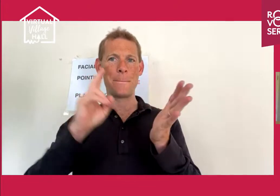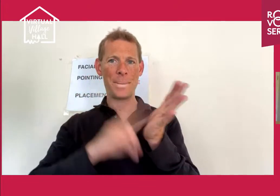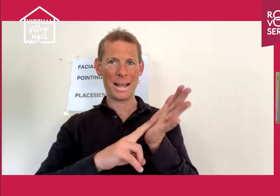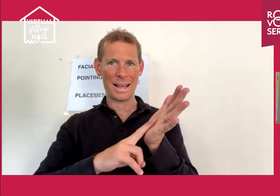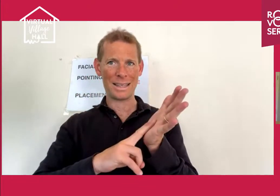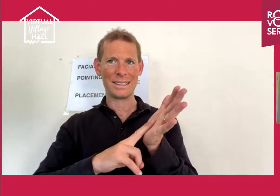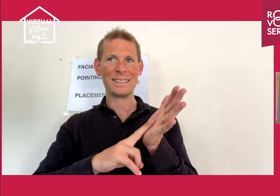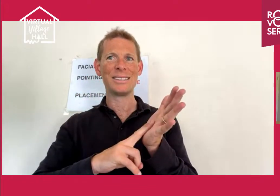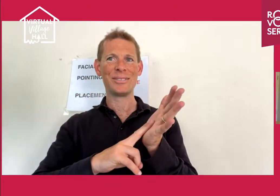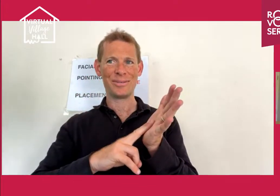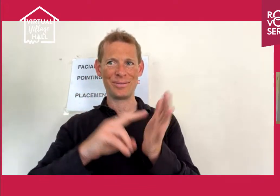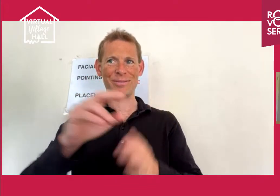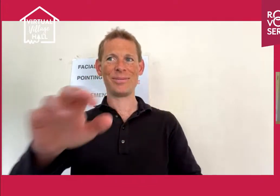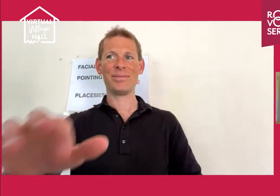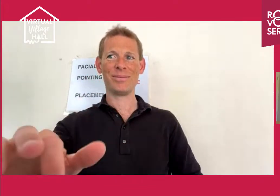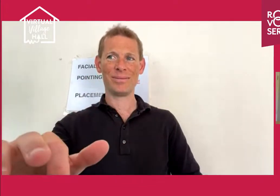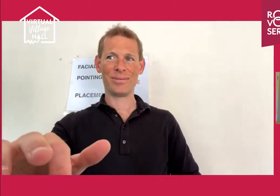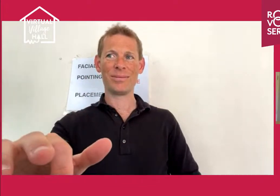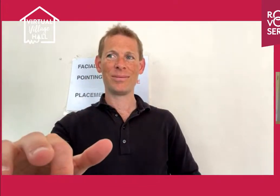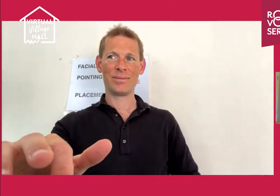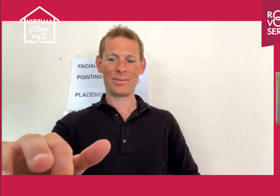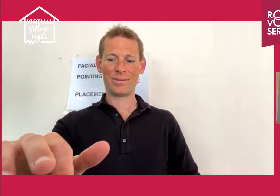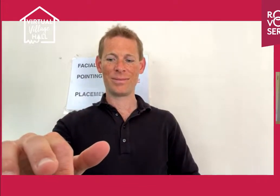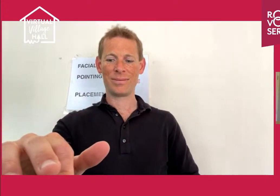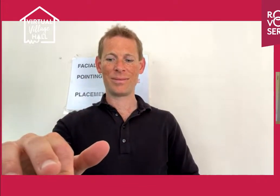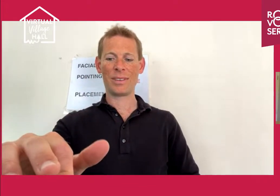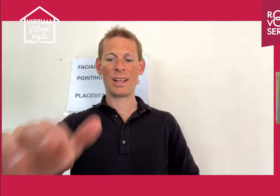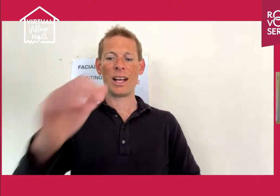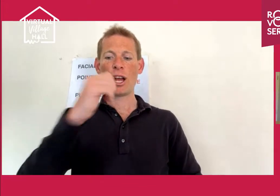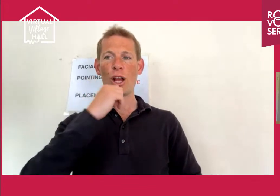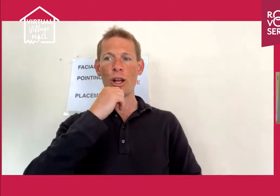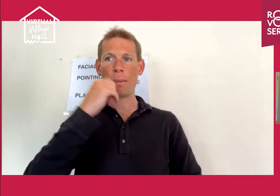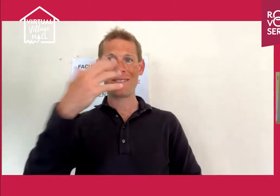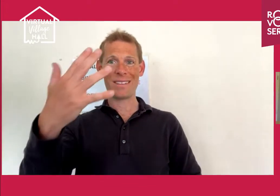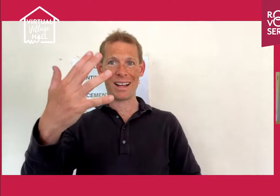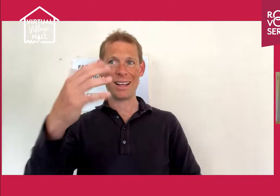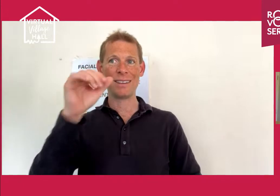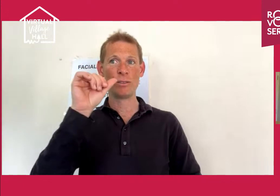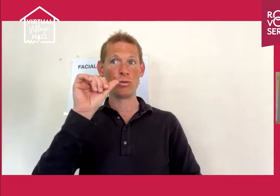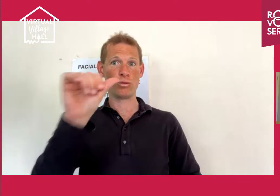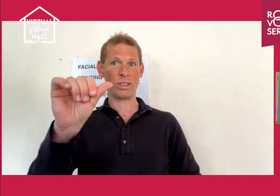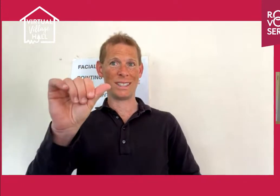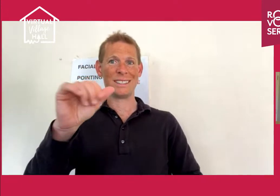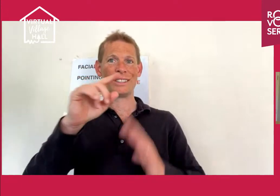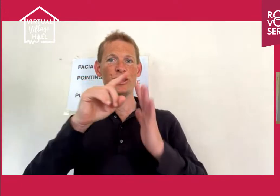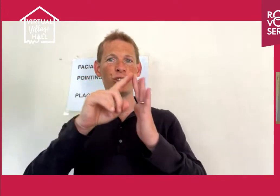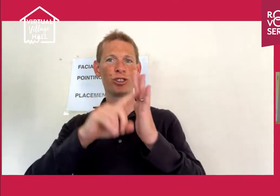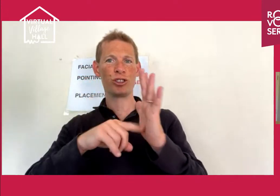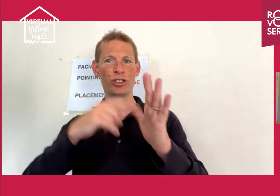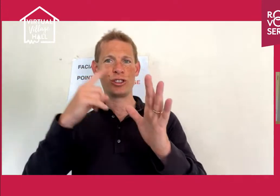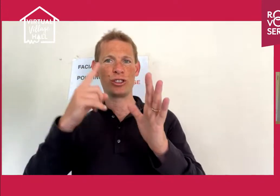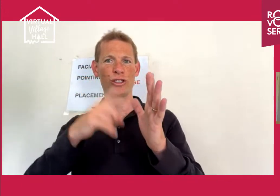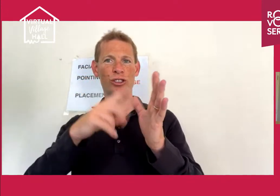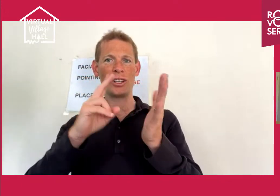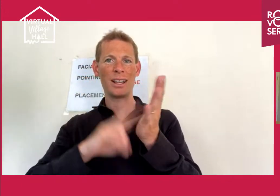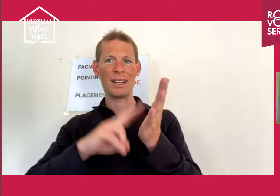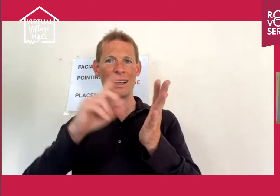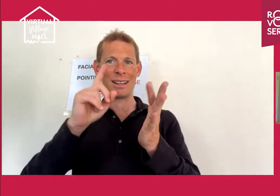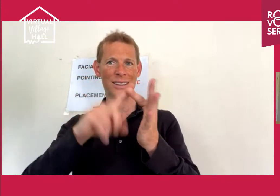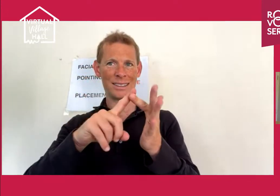Number 4 was Ben. Good, you got that right. Number 5, right again. That was